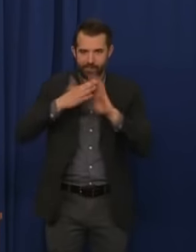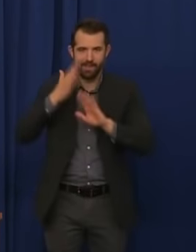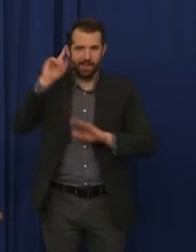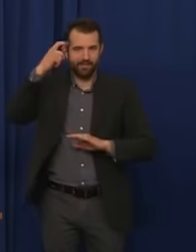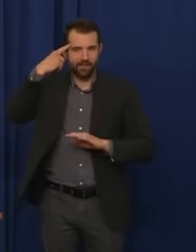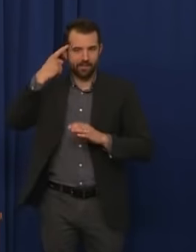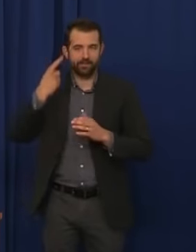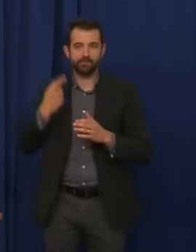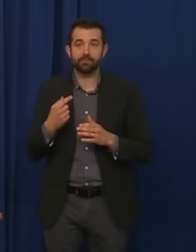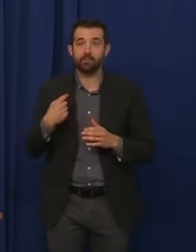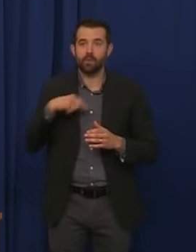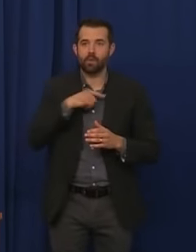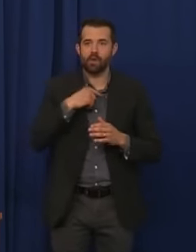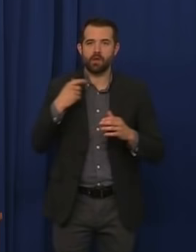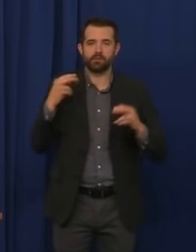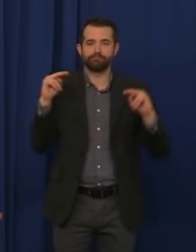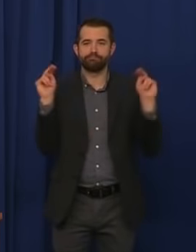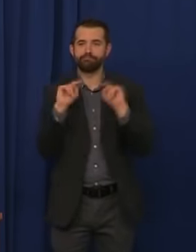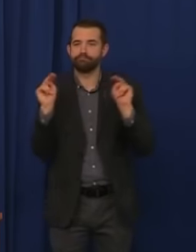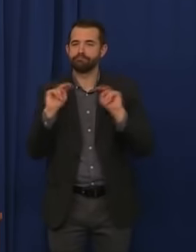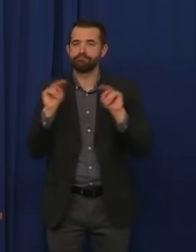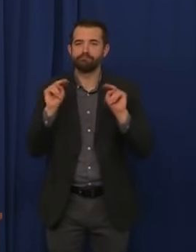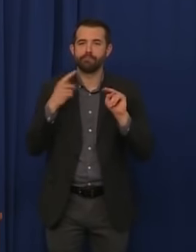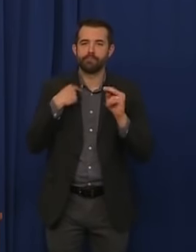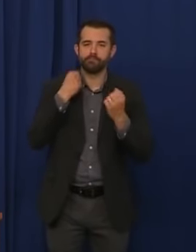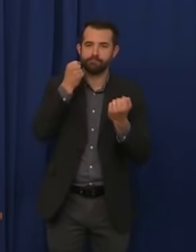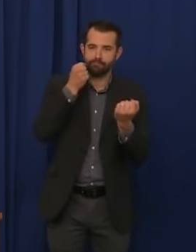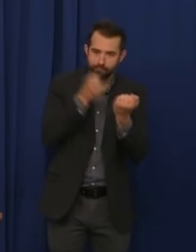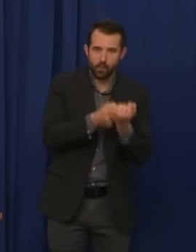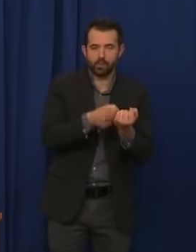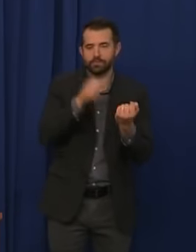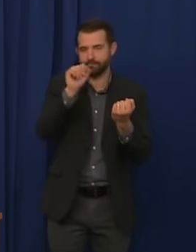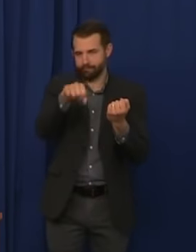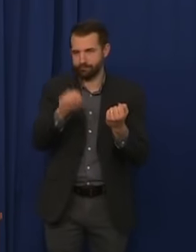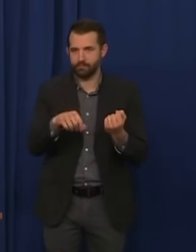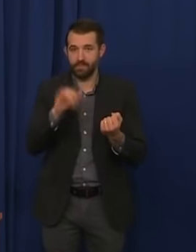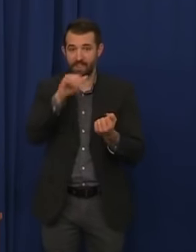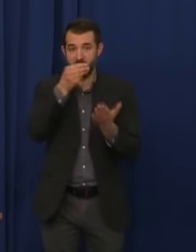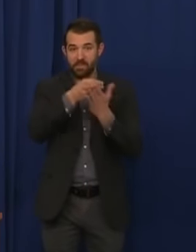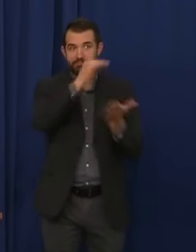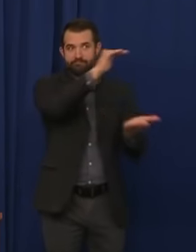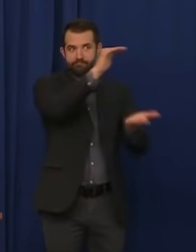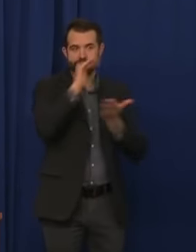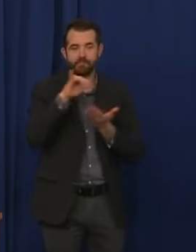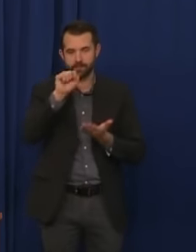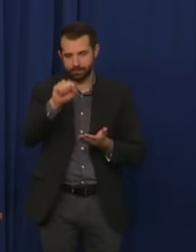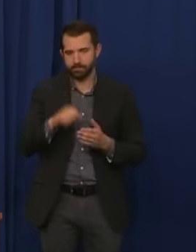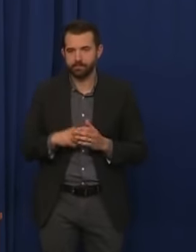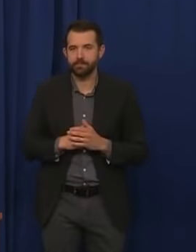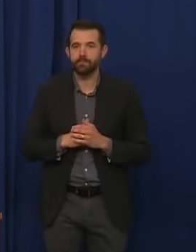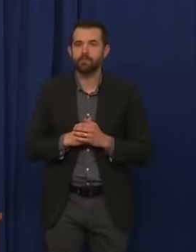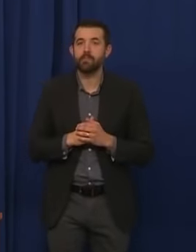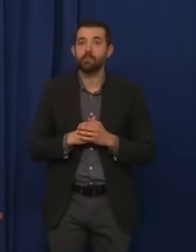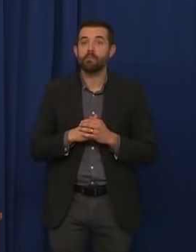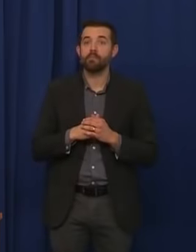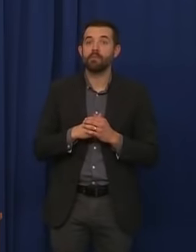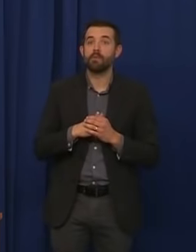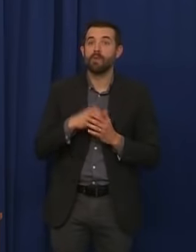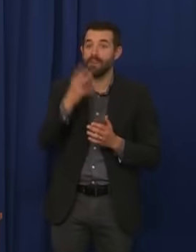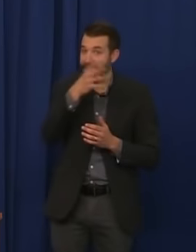position in favor of such funding. And there are two different things going on, a bipartisan position in favor